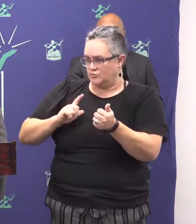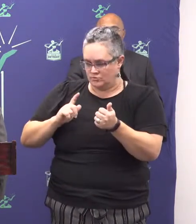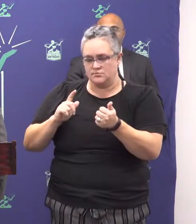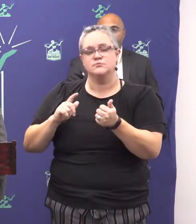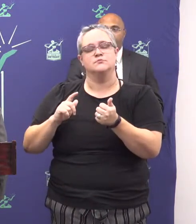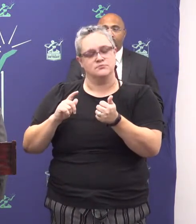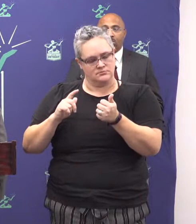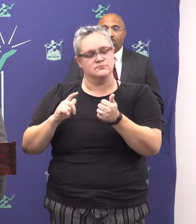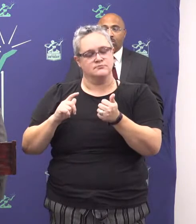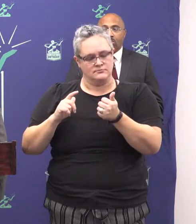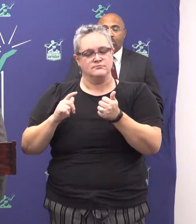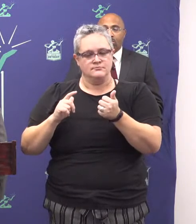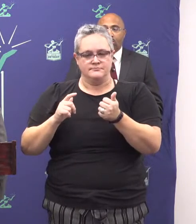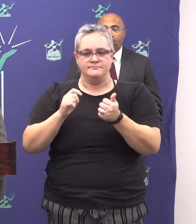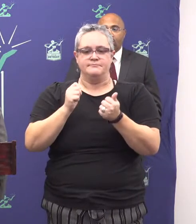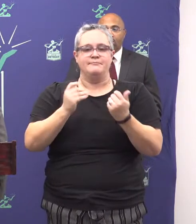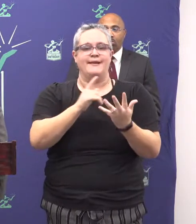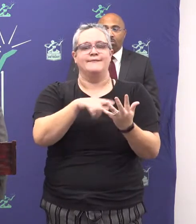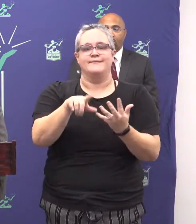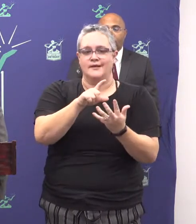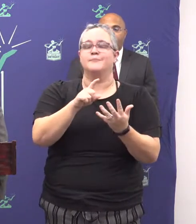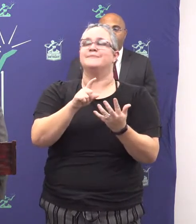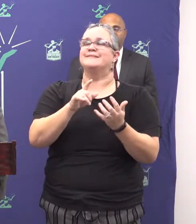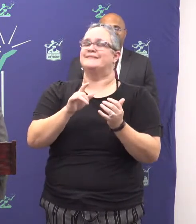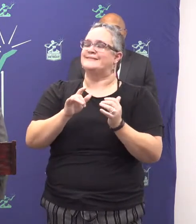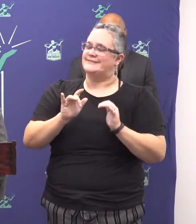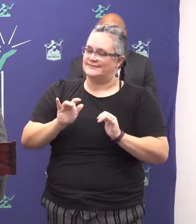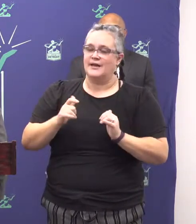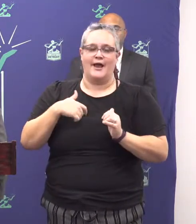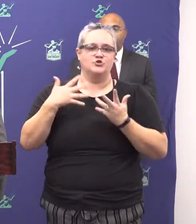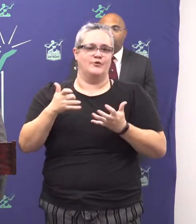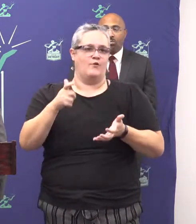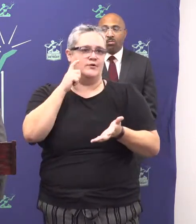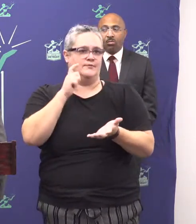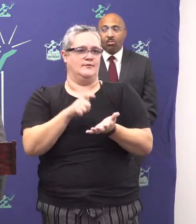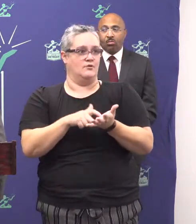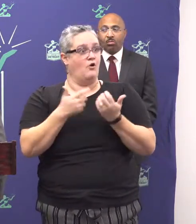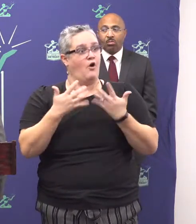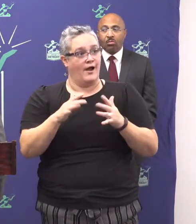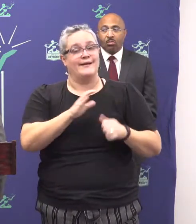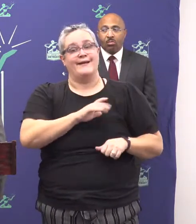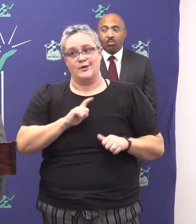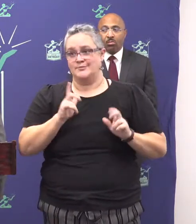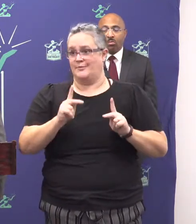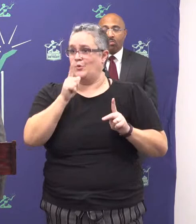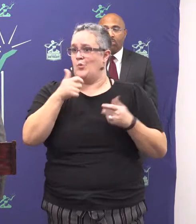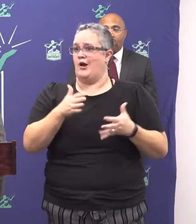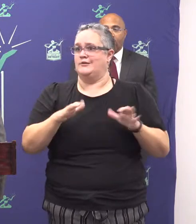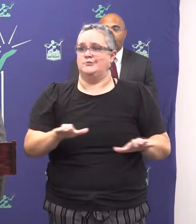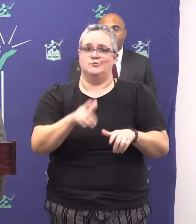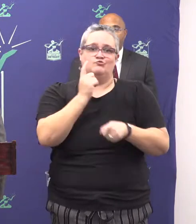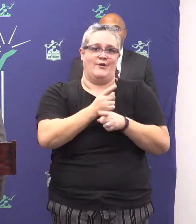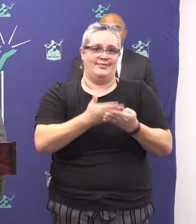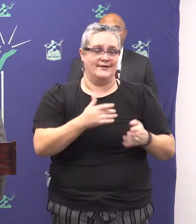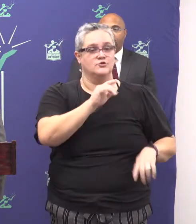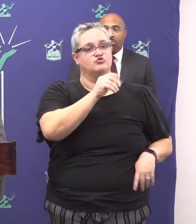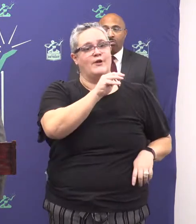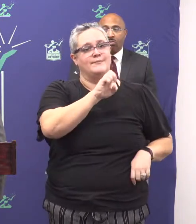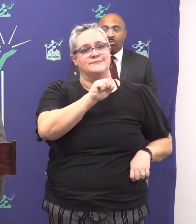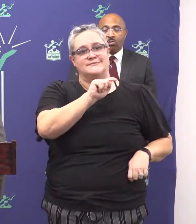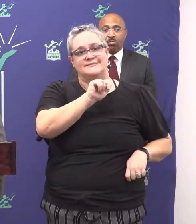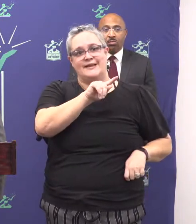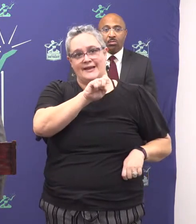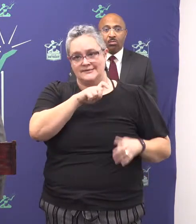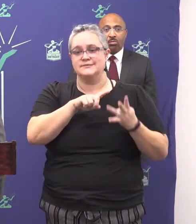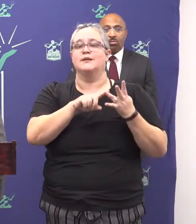them, have asked me to acknowledge this, and I should have acknowledged this, but we had a number of council people who did the right thing. James Tate, Mary Sheffield,